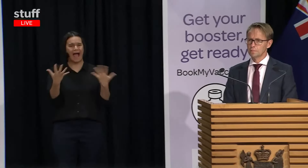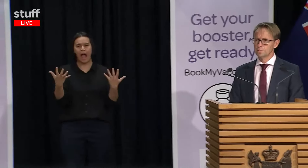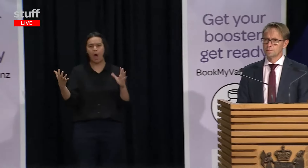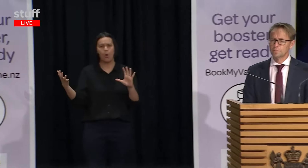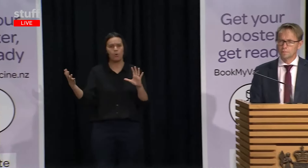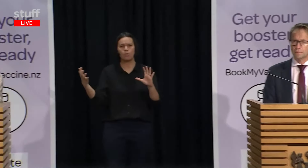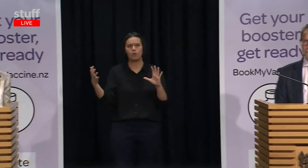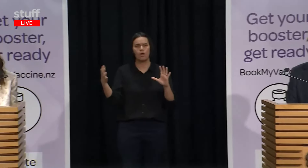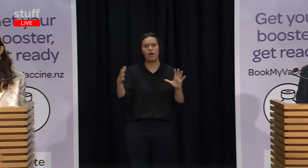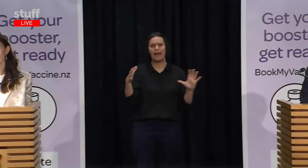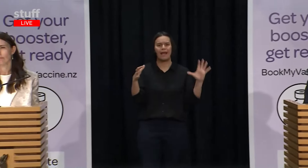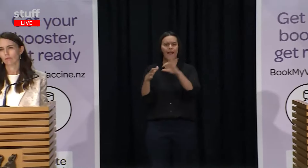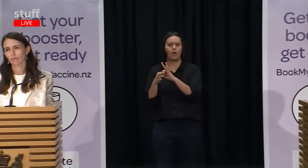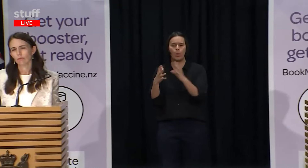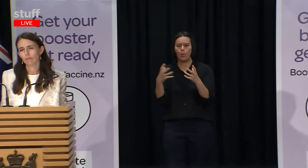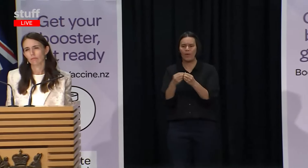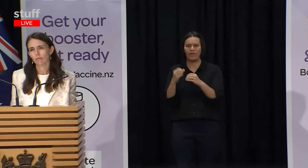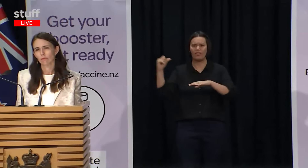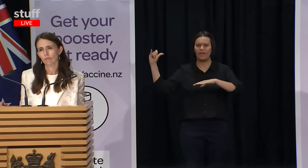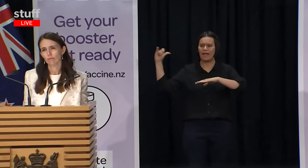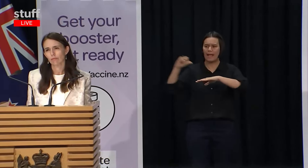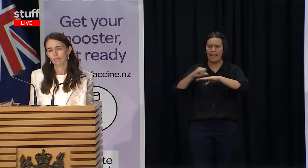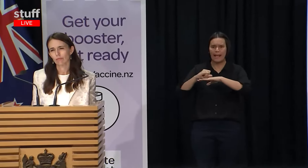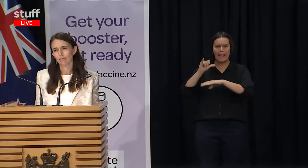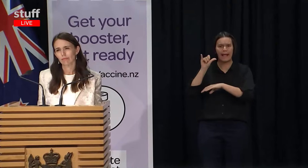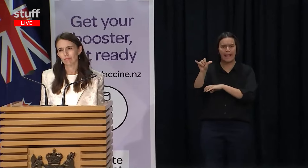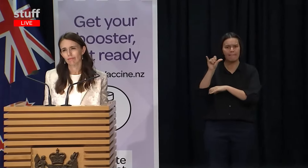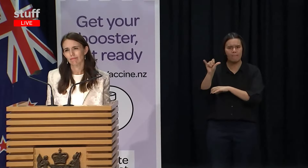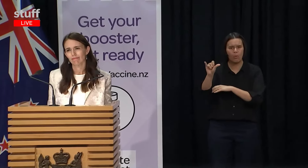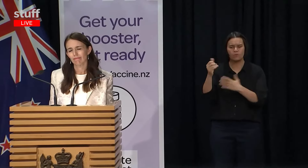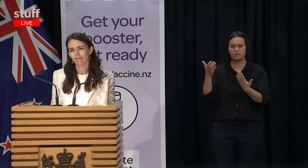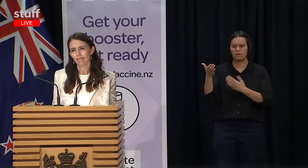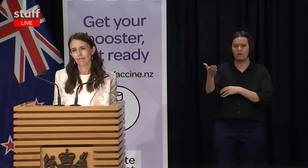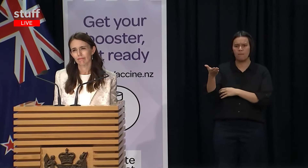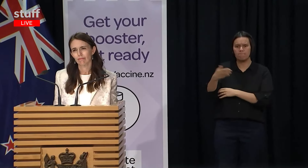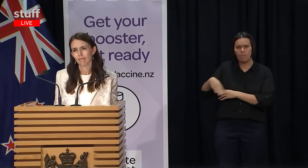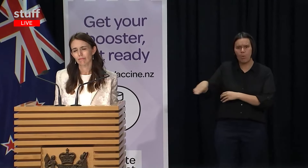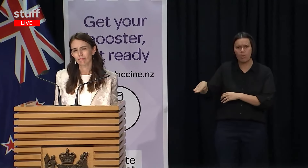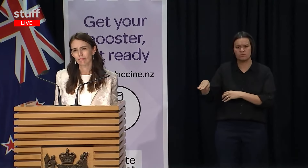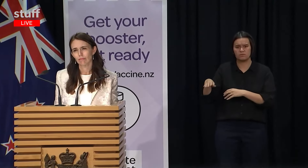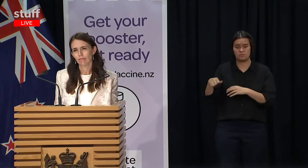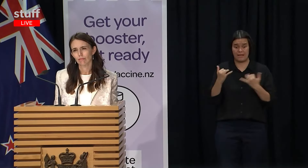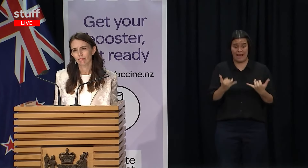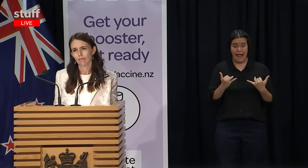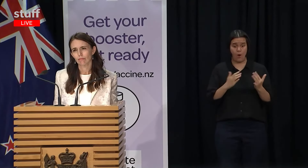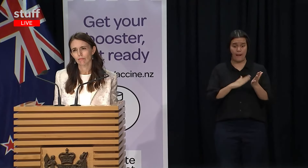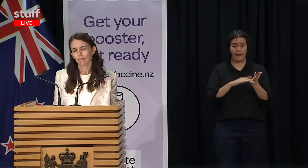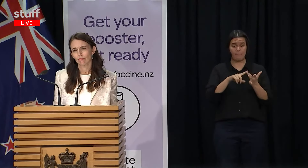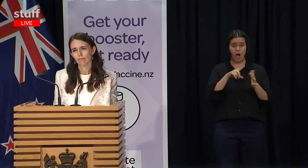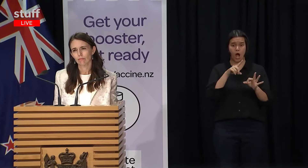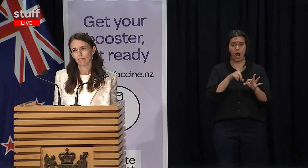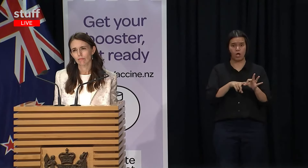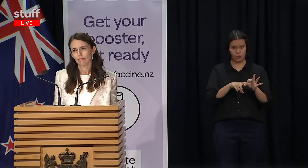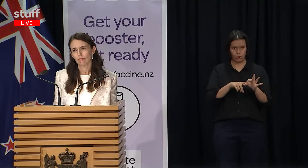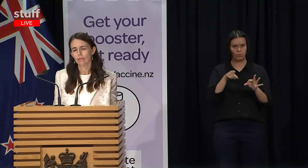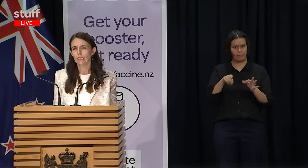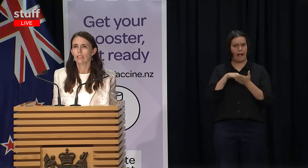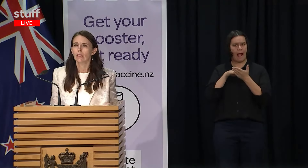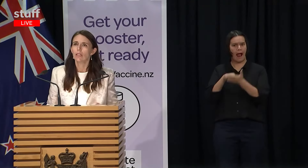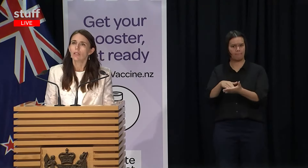be a scenario where MIQ becomes redundant if there's so much in the community and they might be loosened, or the